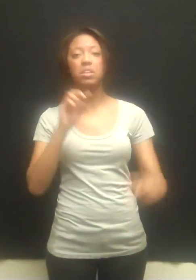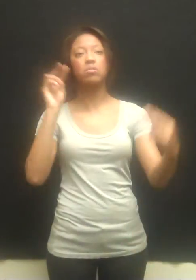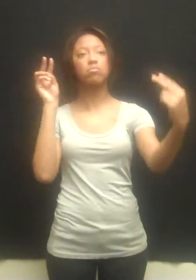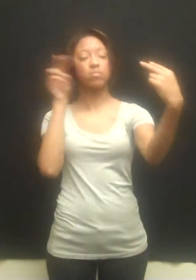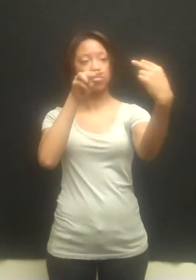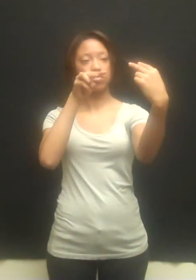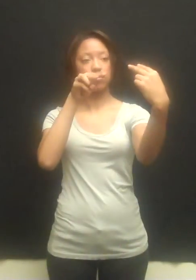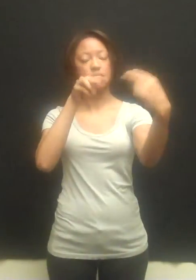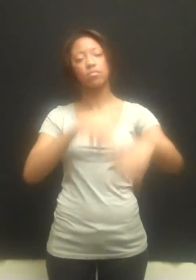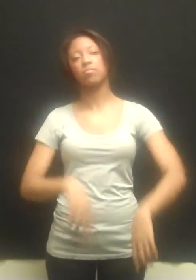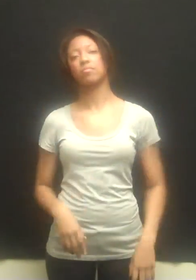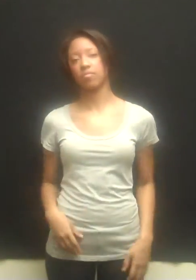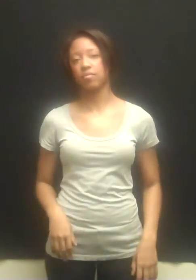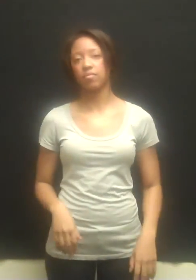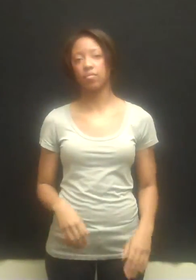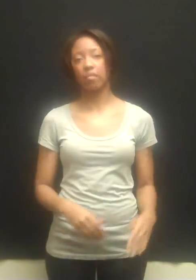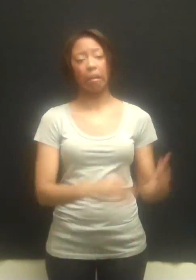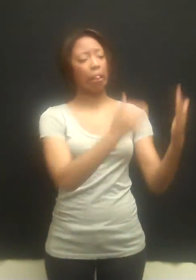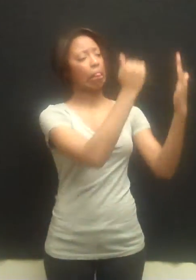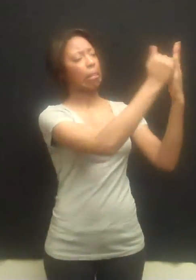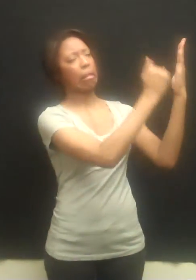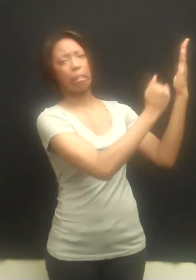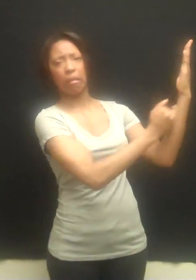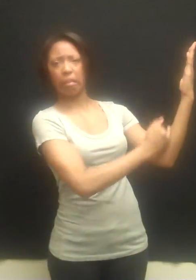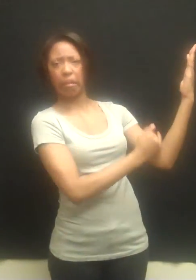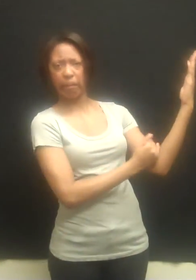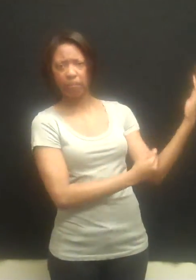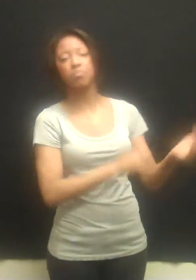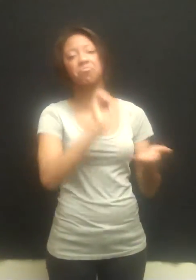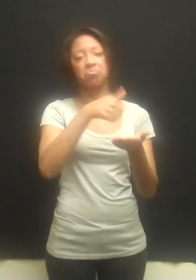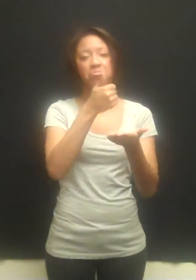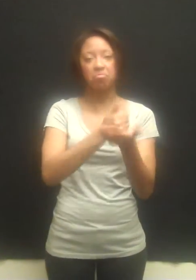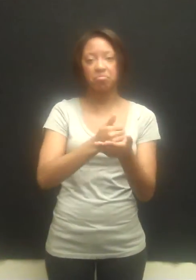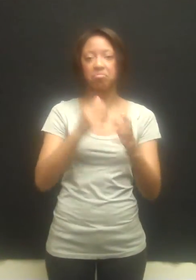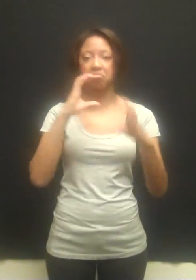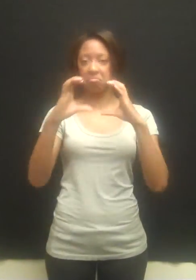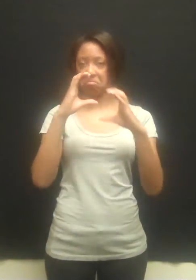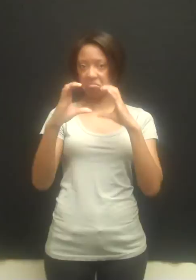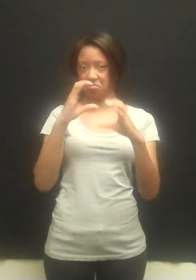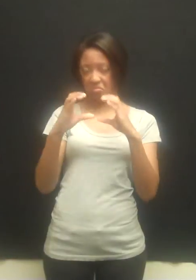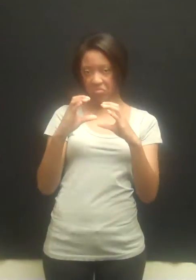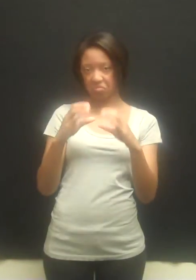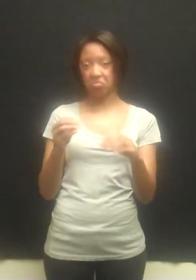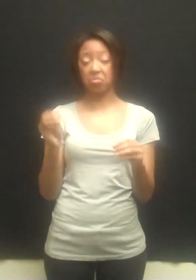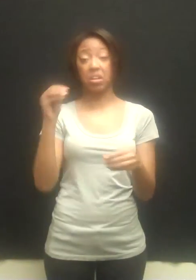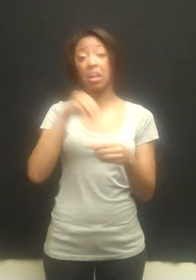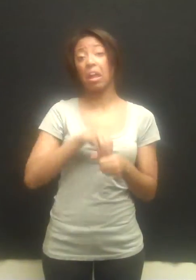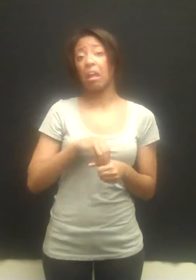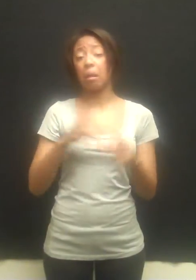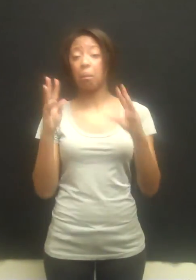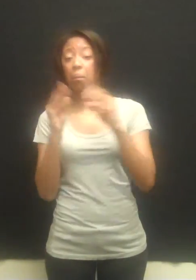This list can help you communicate more effectively in meetings and trainings.